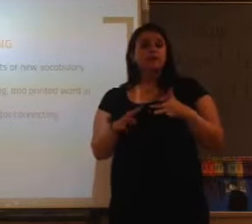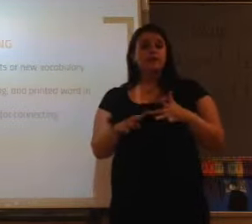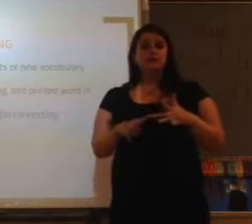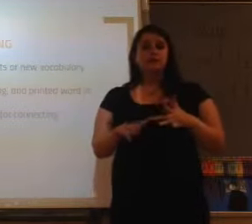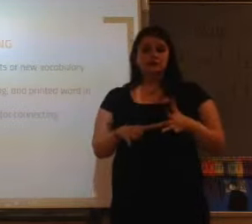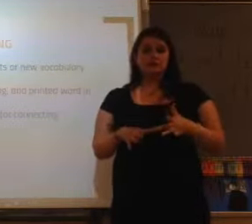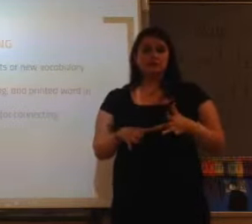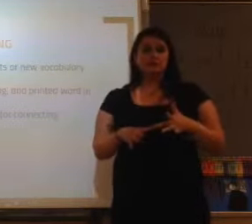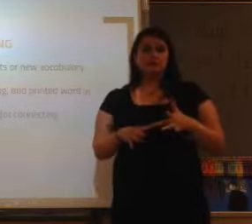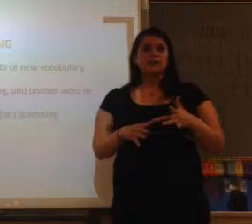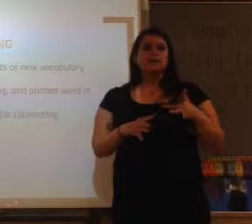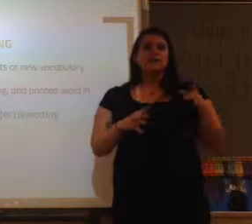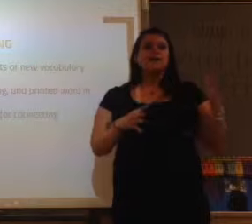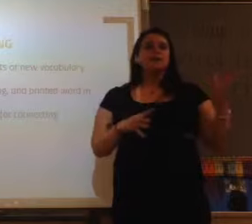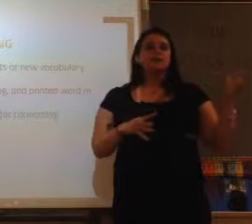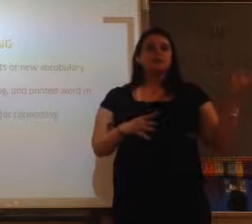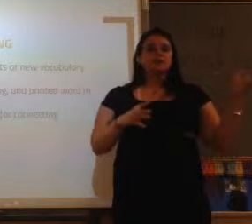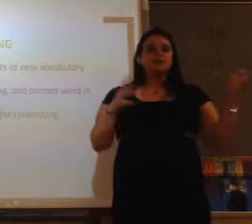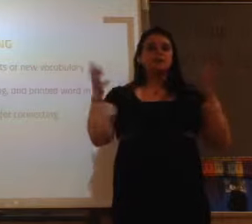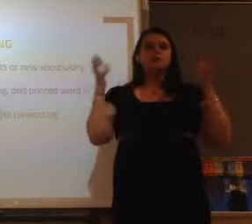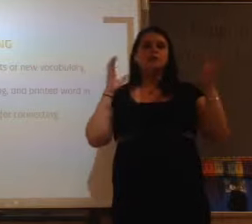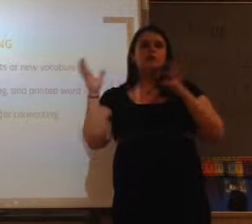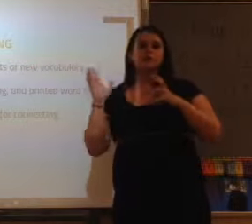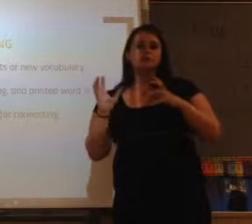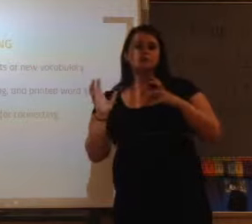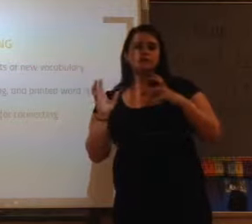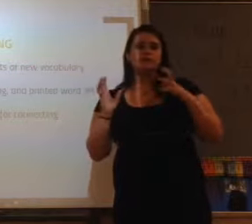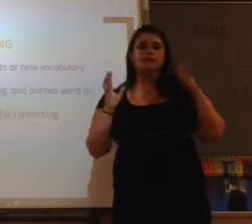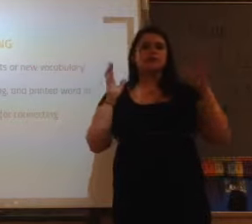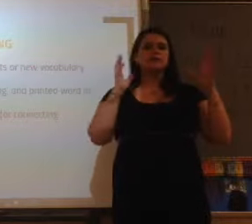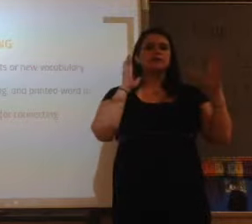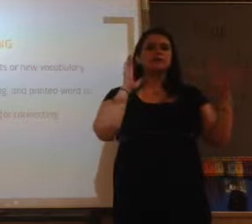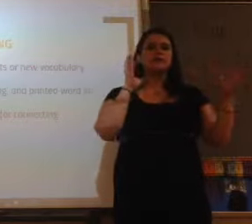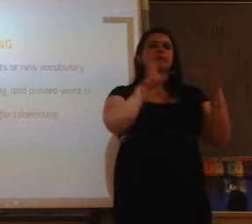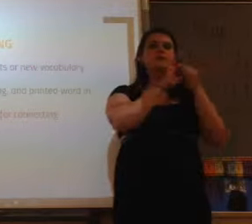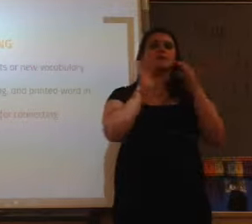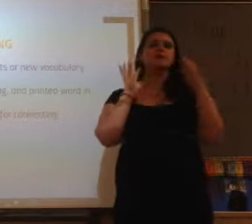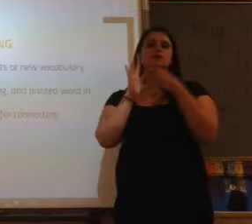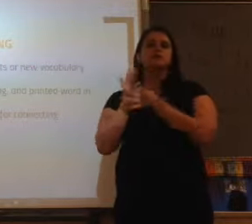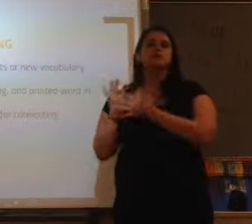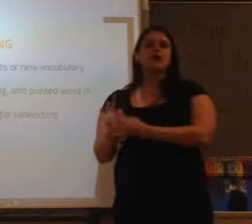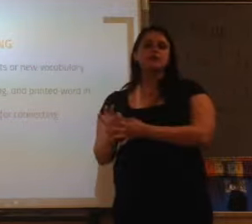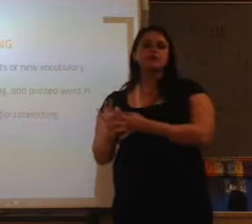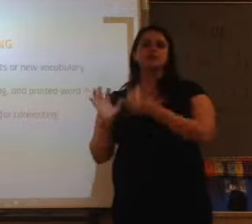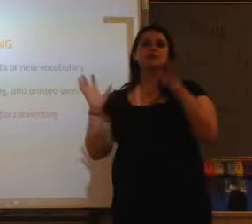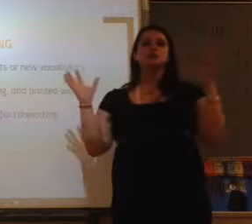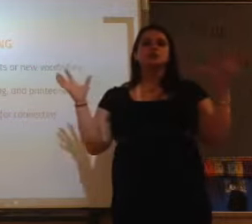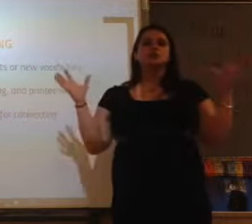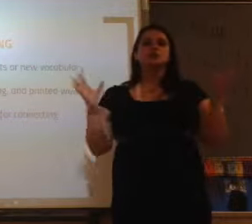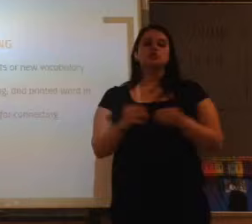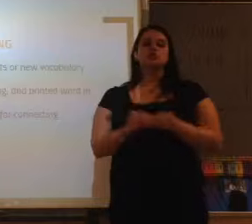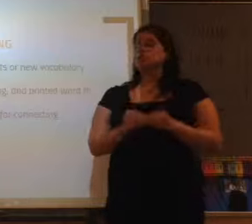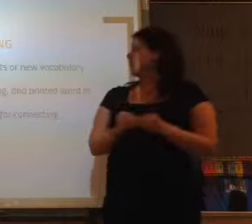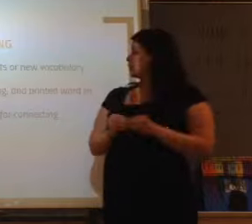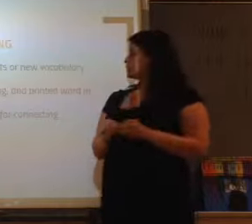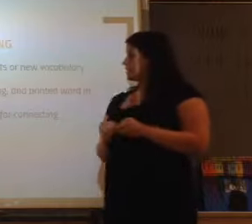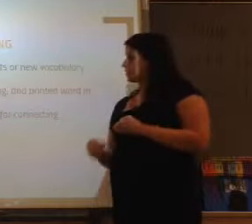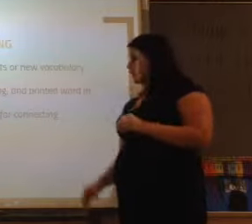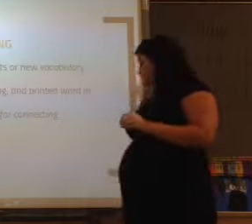and the printed words. And it gives you a whole bunch of different methods for making those connections to understand the concept.